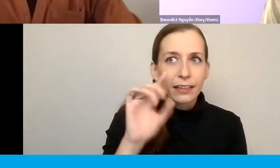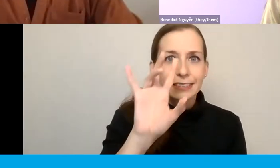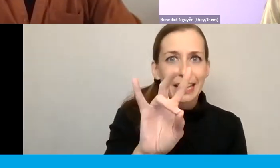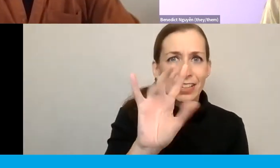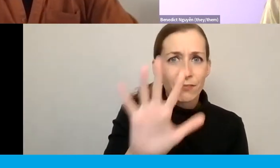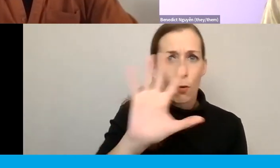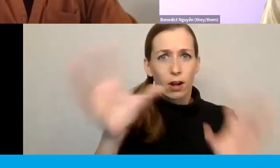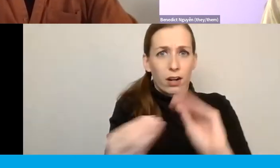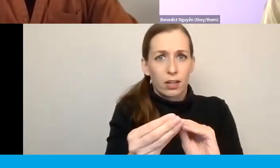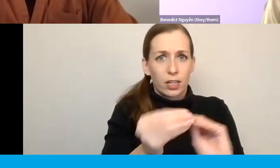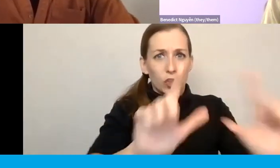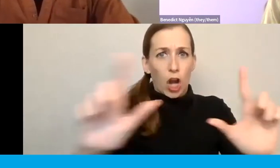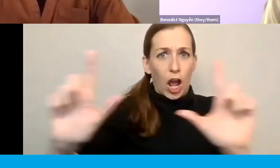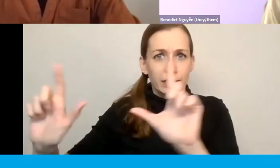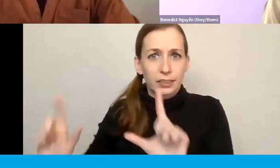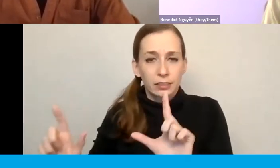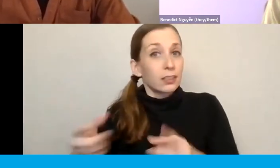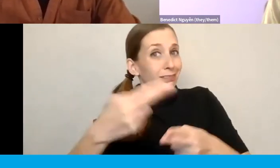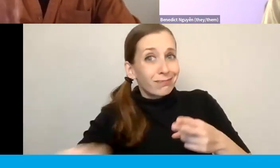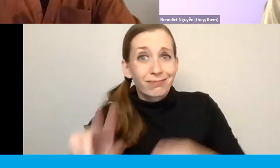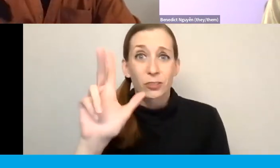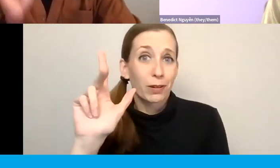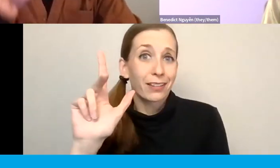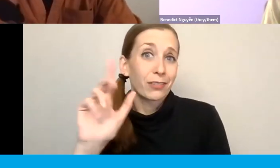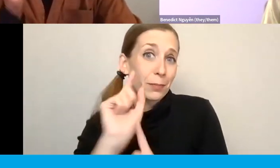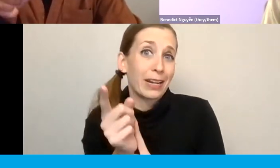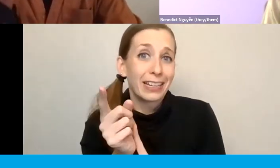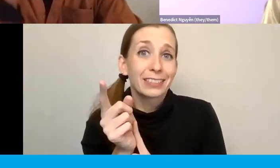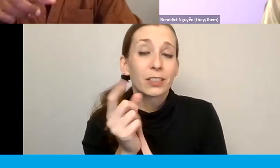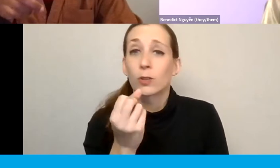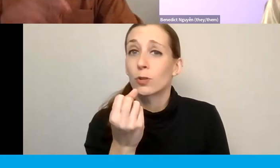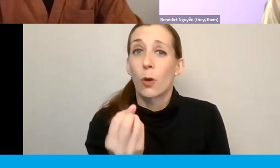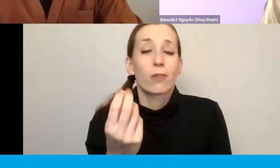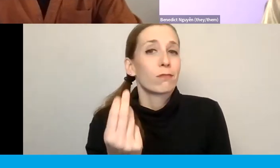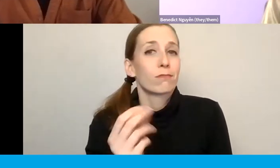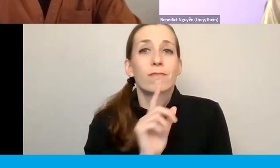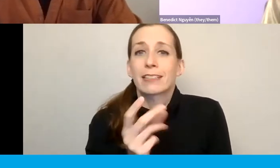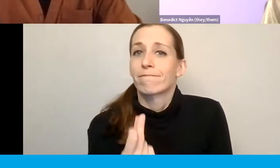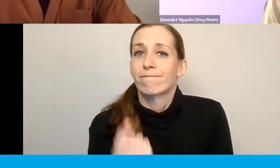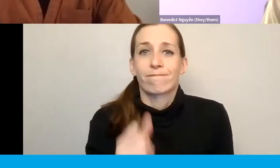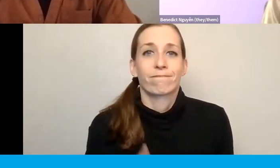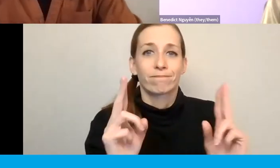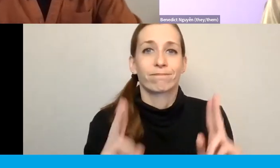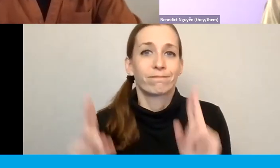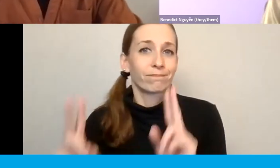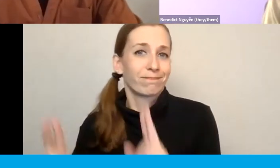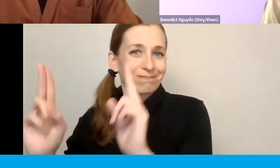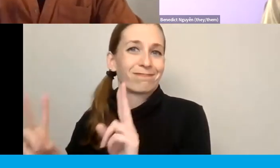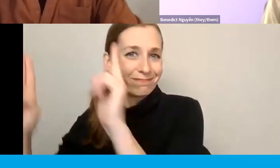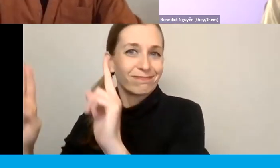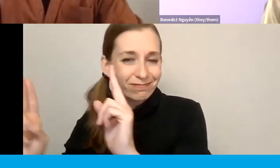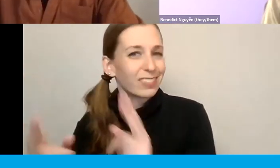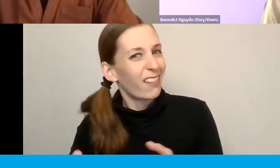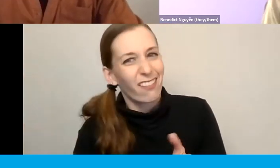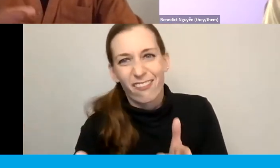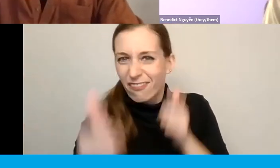in about 23 minutes. So there are clips and images that you're only living with for about 7 seconds, and